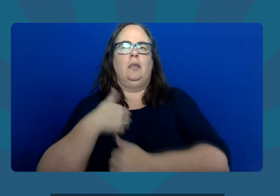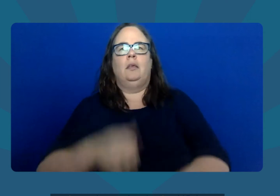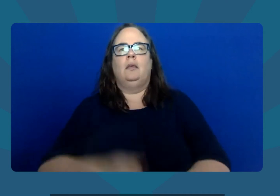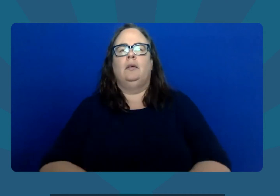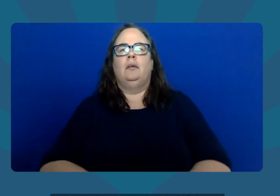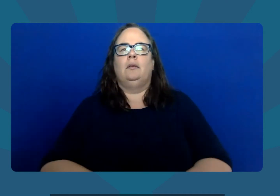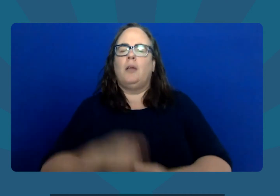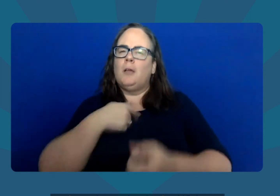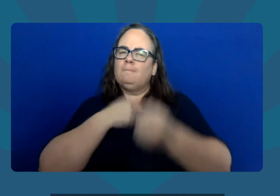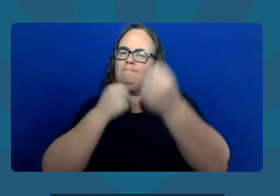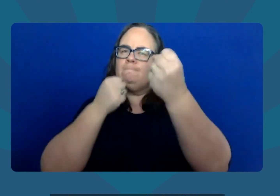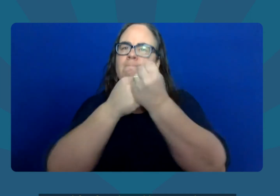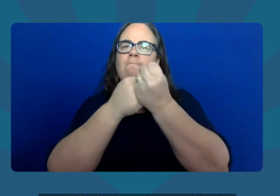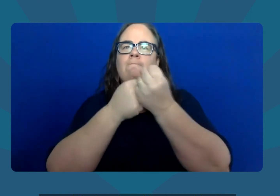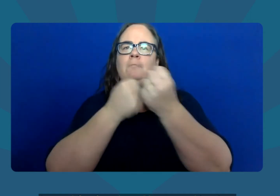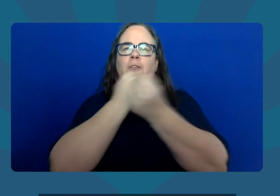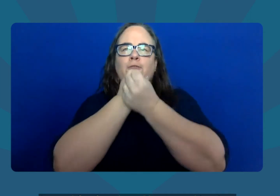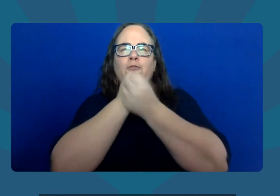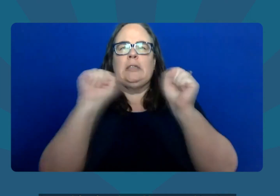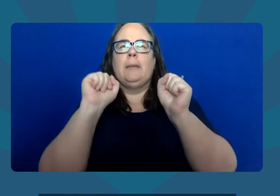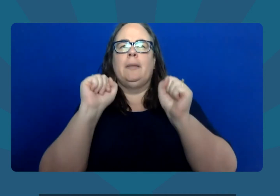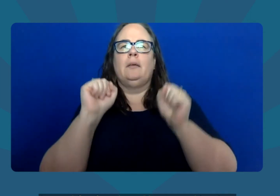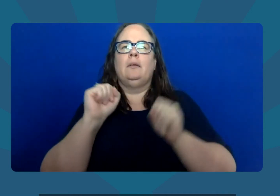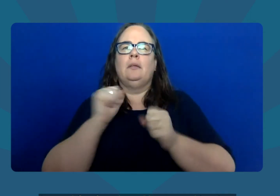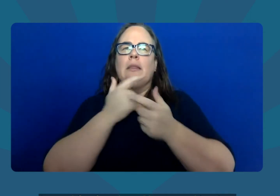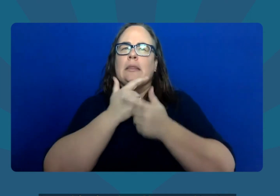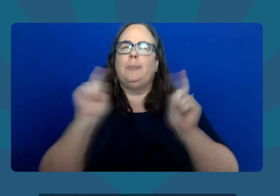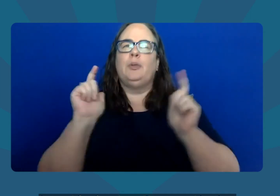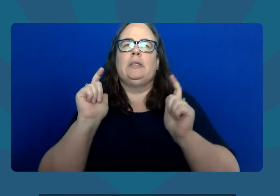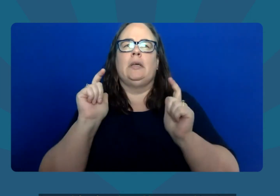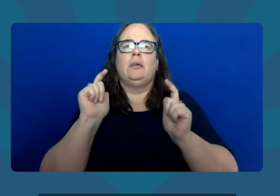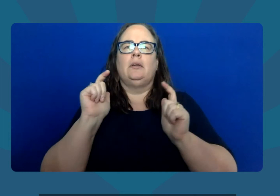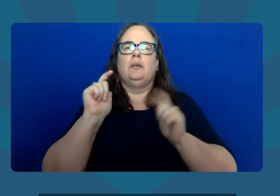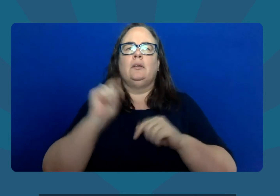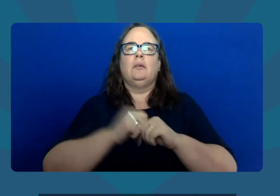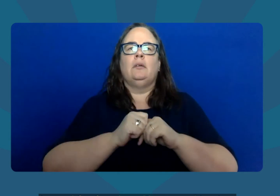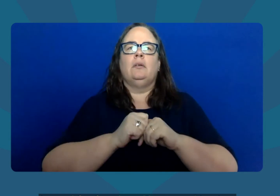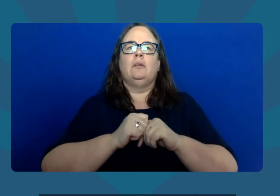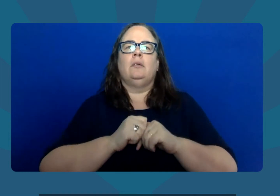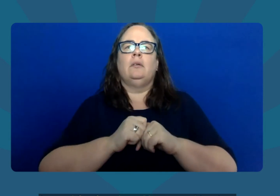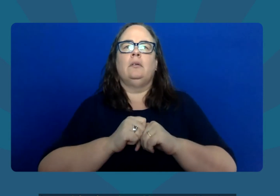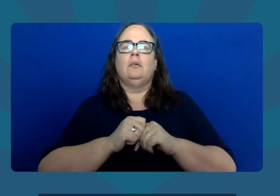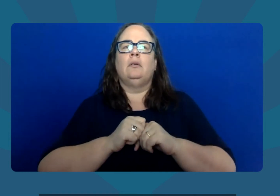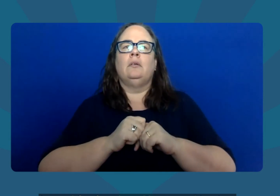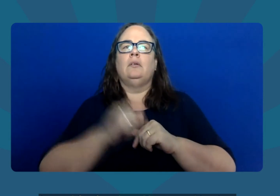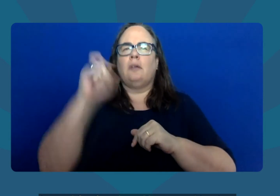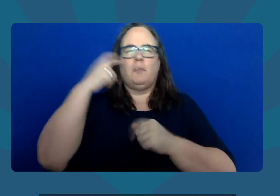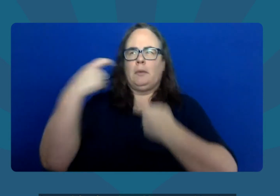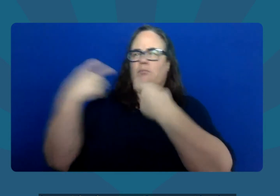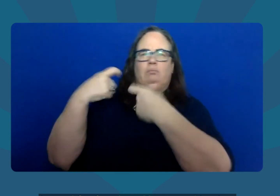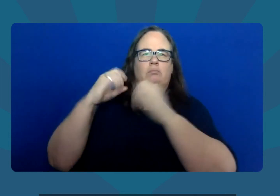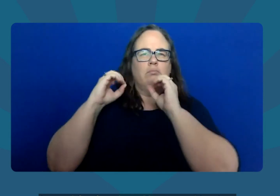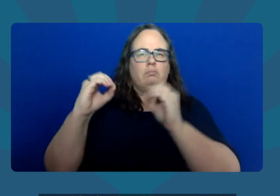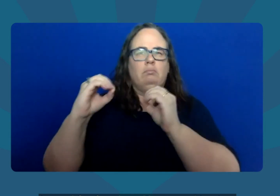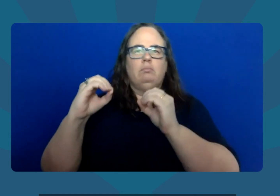U.S. Army. I stand for freedom, liberty, and justice.